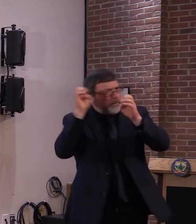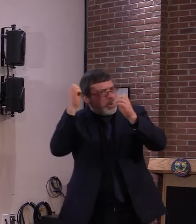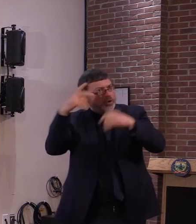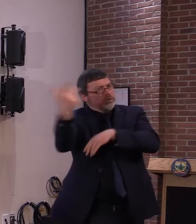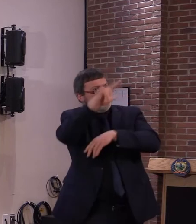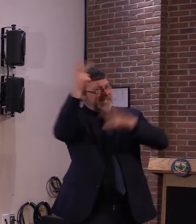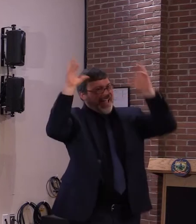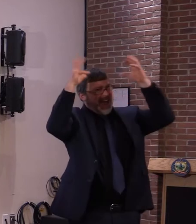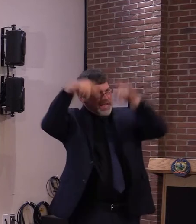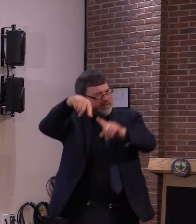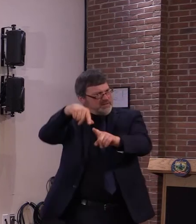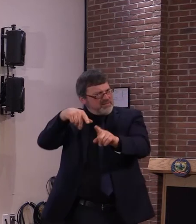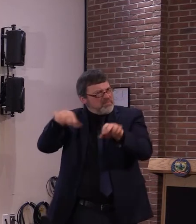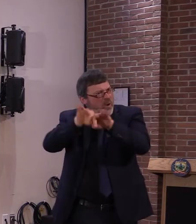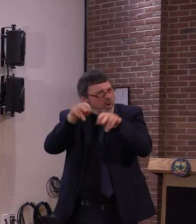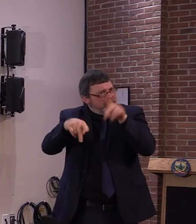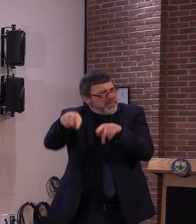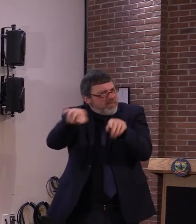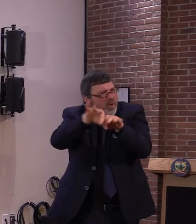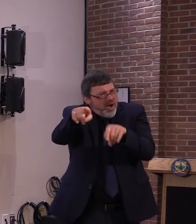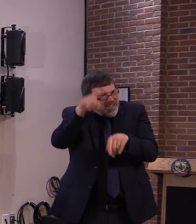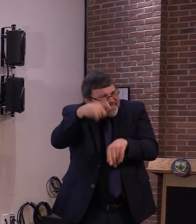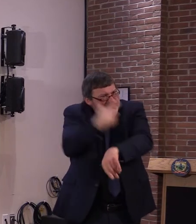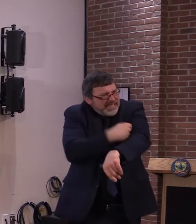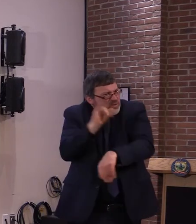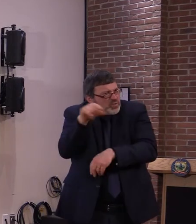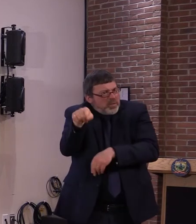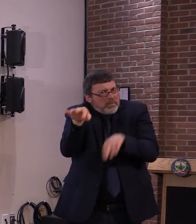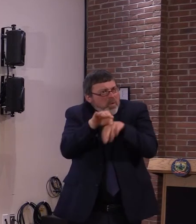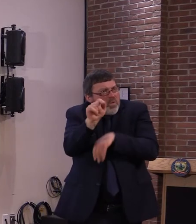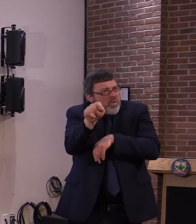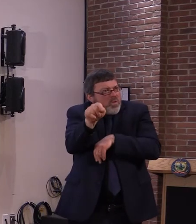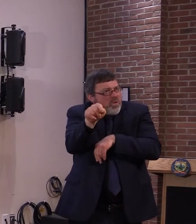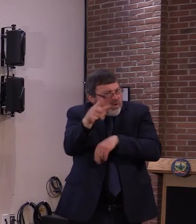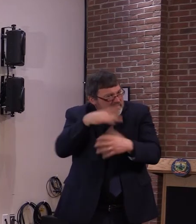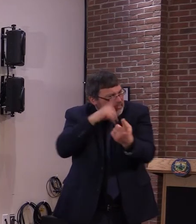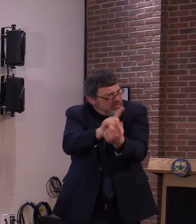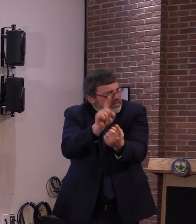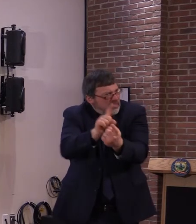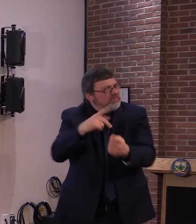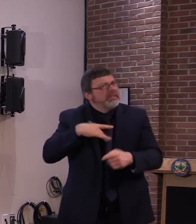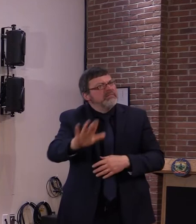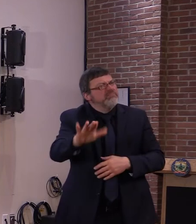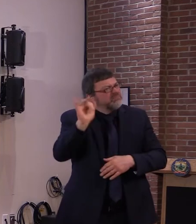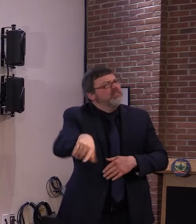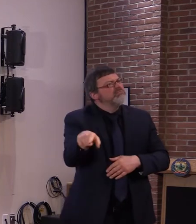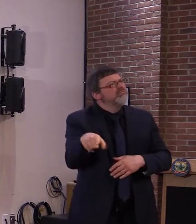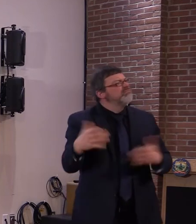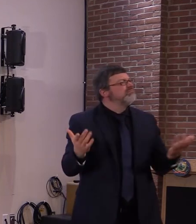more to do as we get this 1a care workers vaccinated